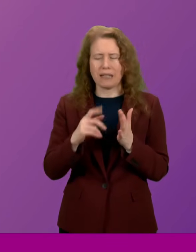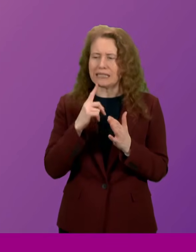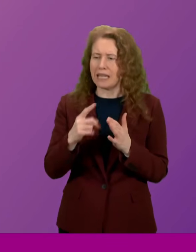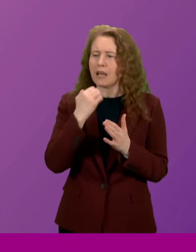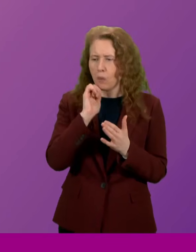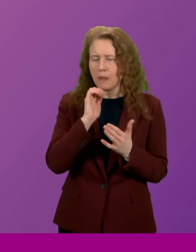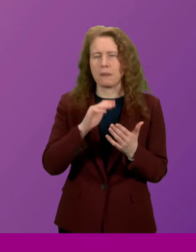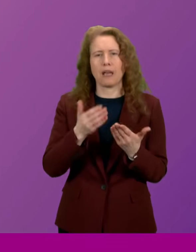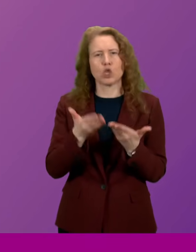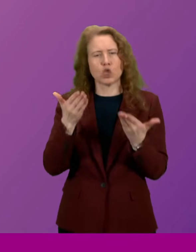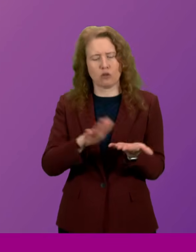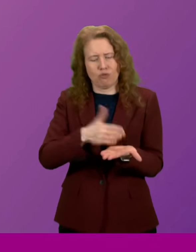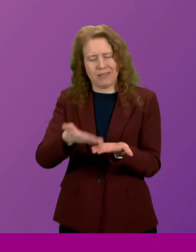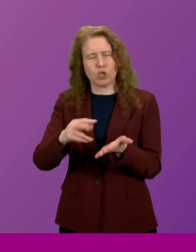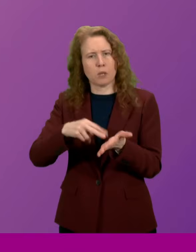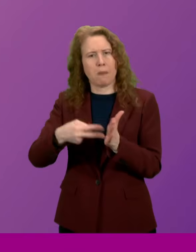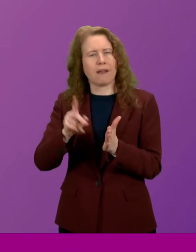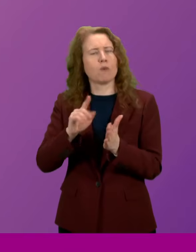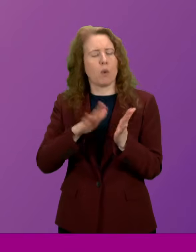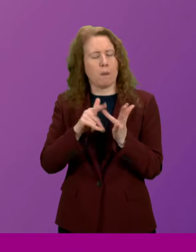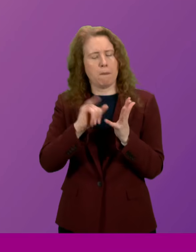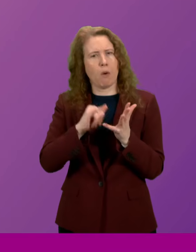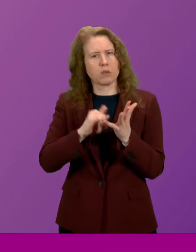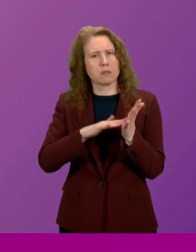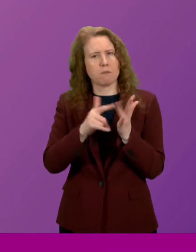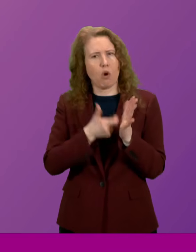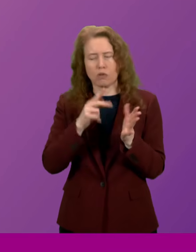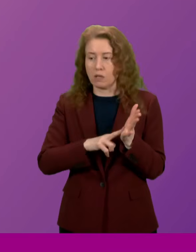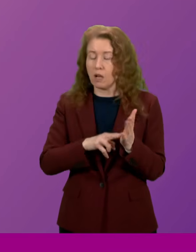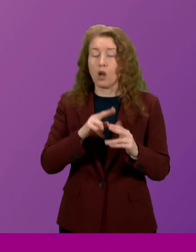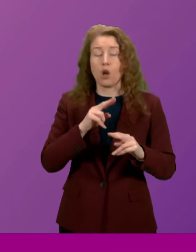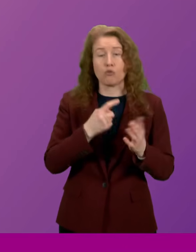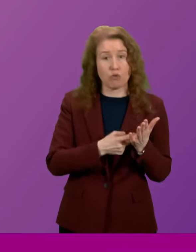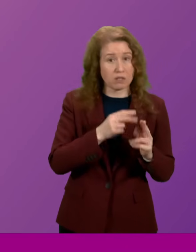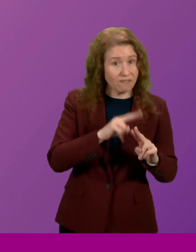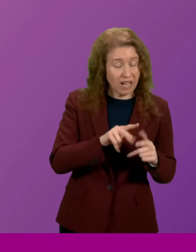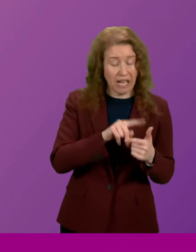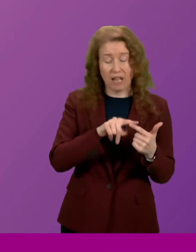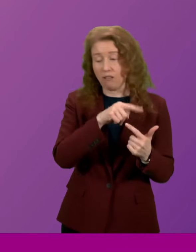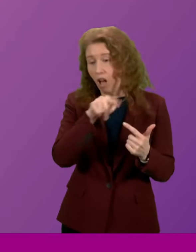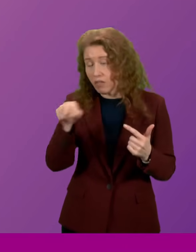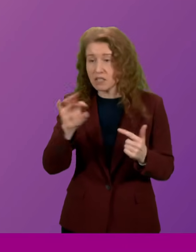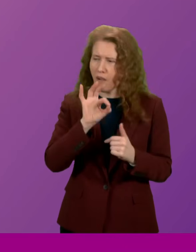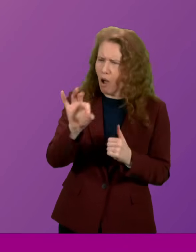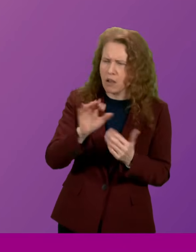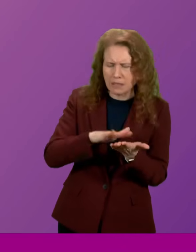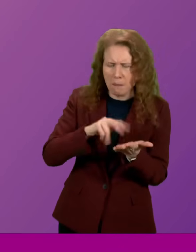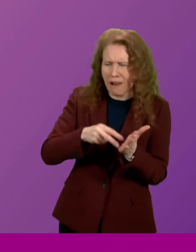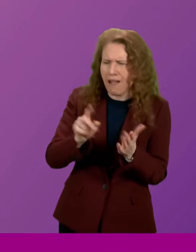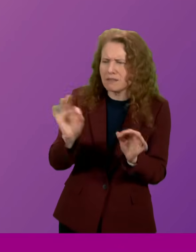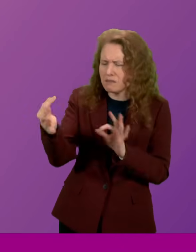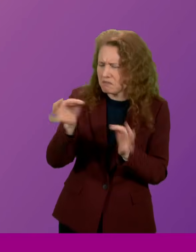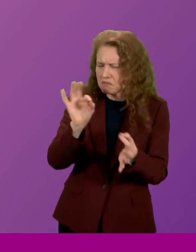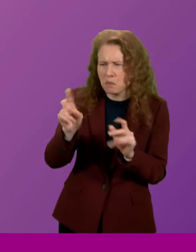plan for Miss Moran developed by the Scottish Government. Russell Finlay and others have asked the First Minister about that plan today, and